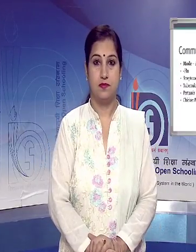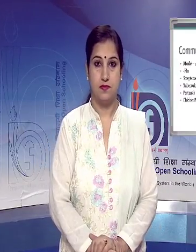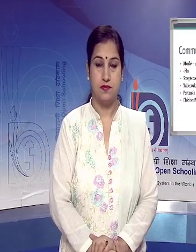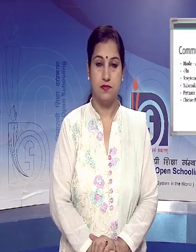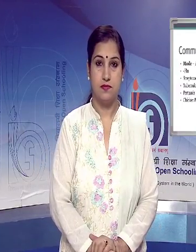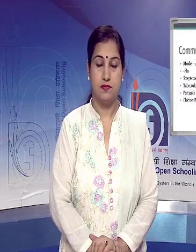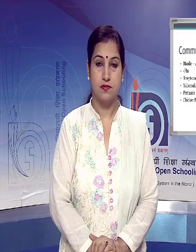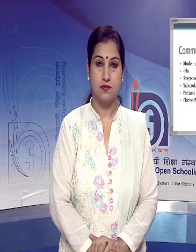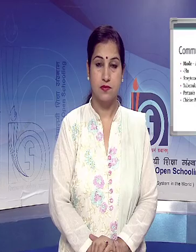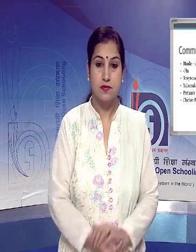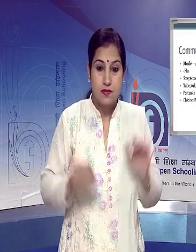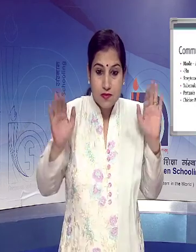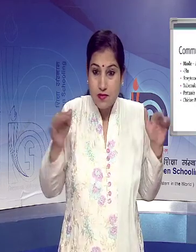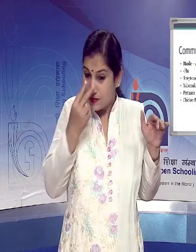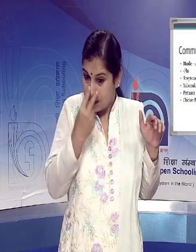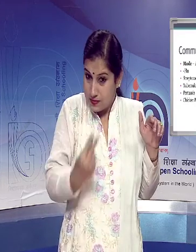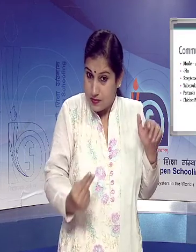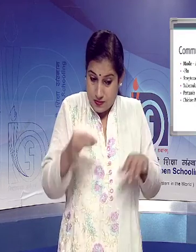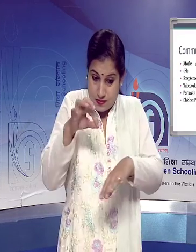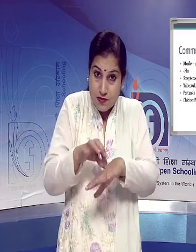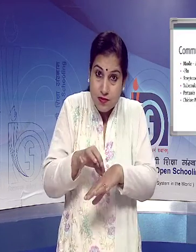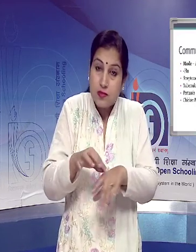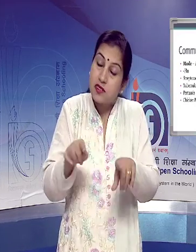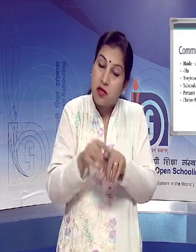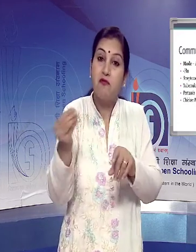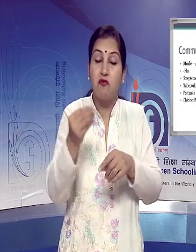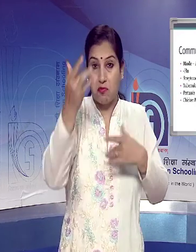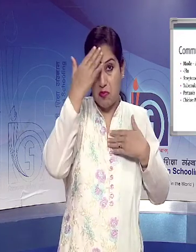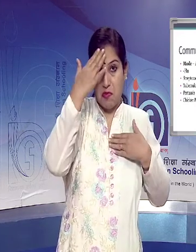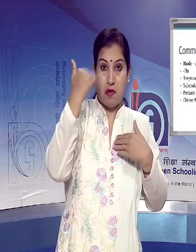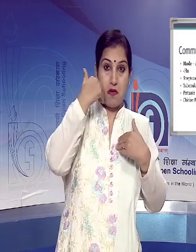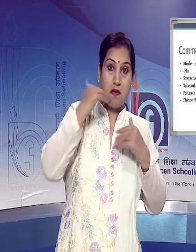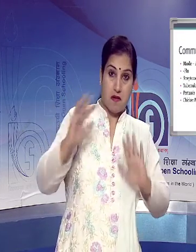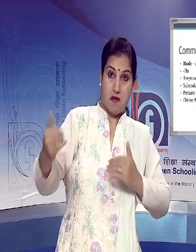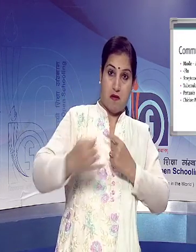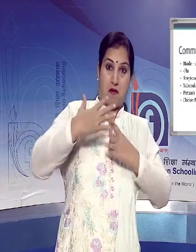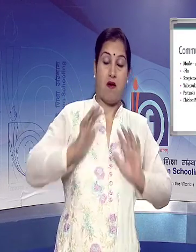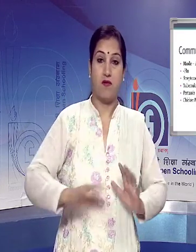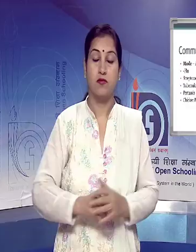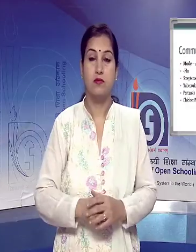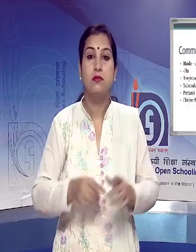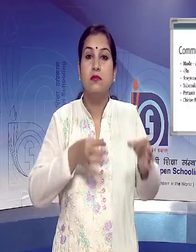Through mosquito bites also, we get few diseases like malaria,